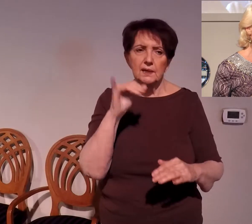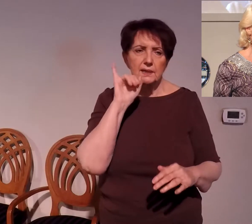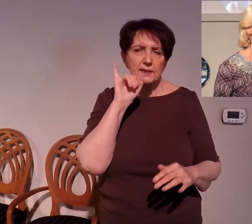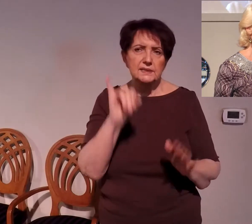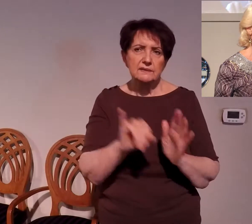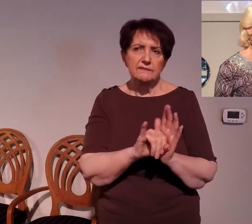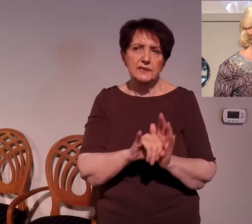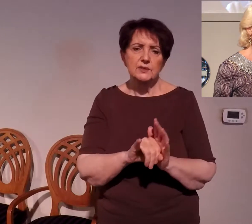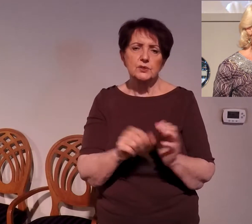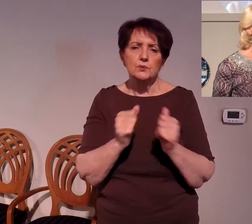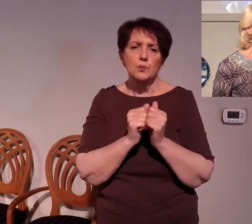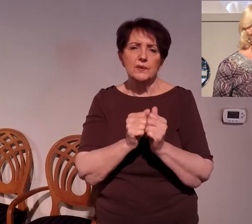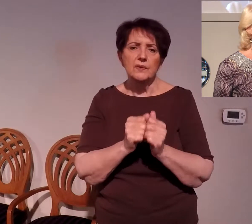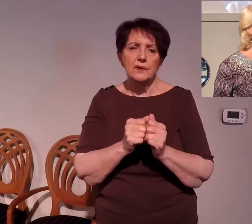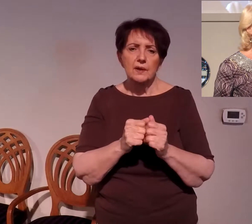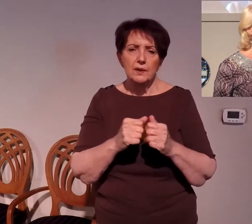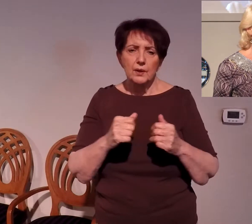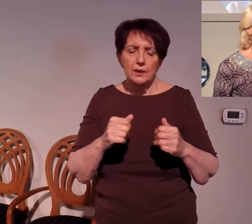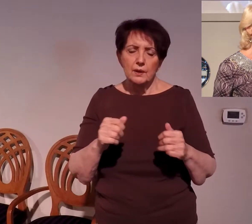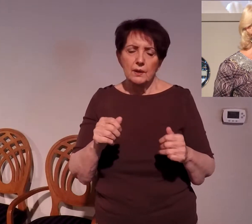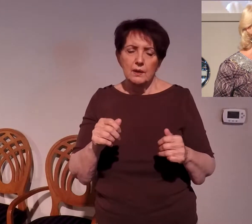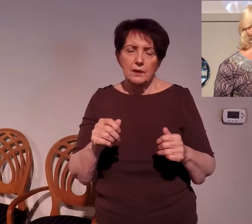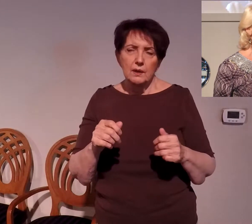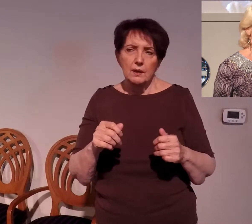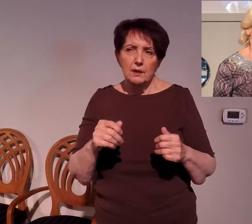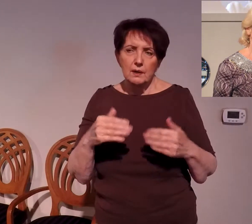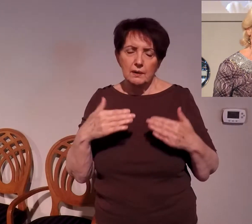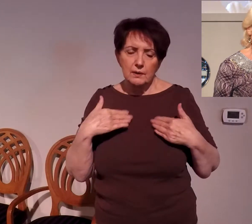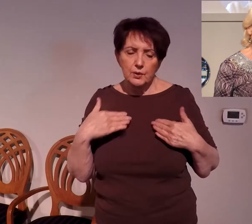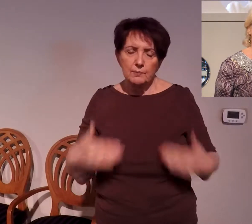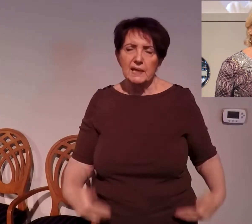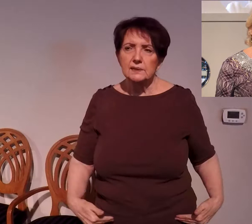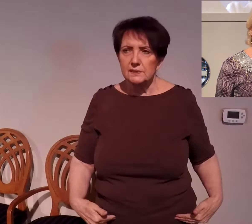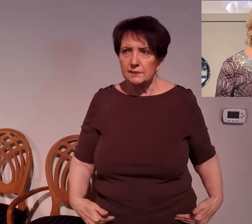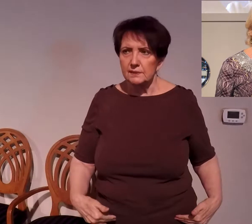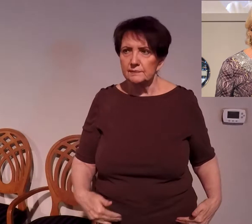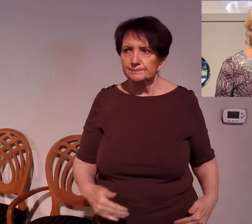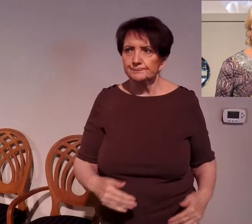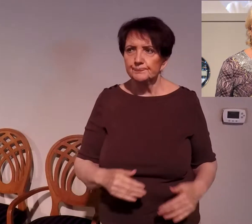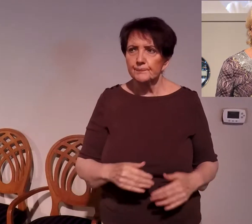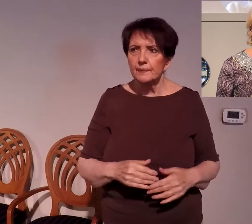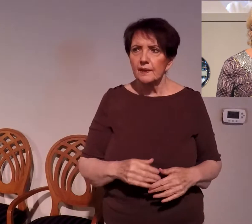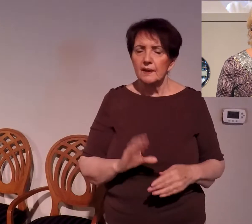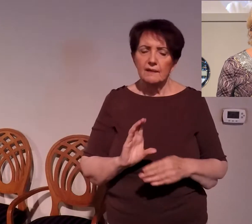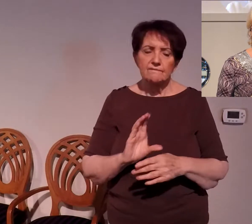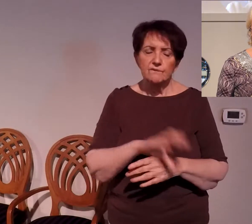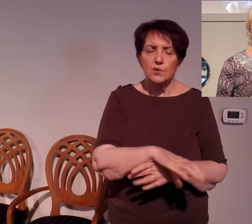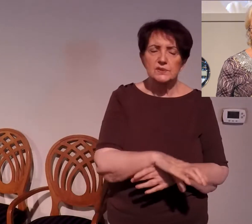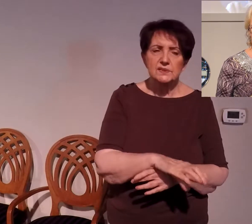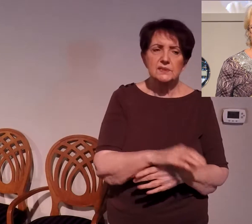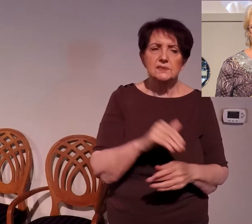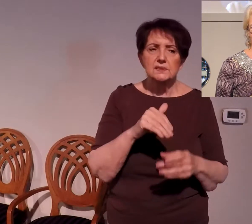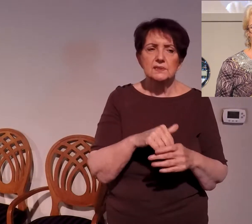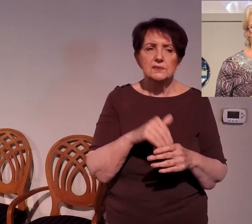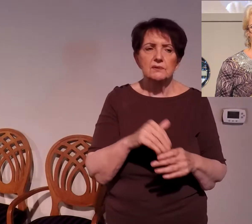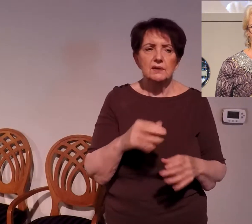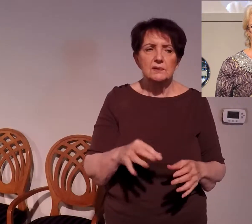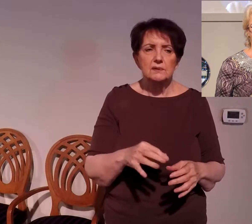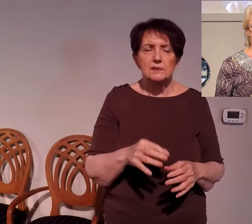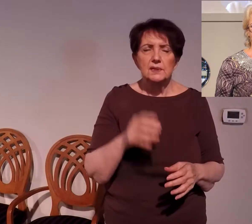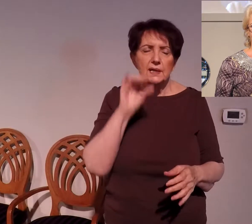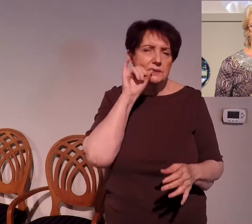our humanity and forcing us into our identification as spiritual beings.